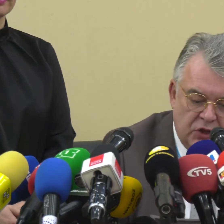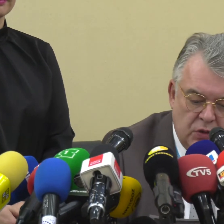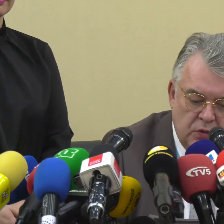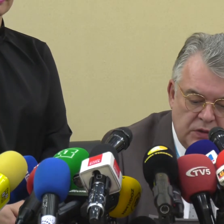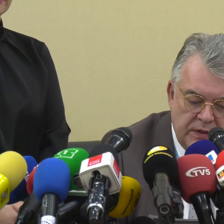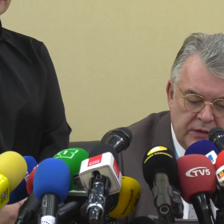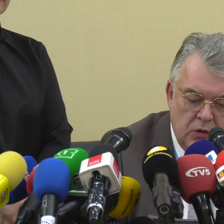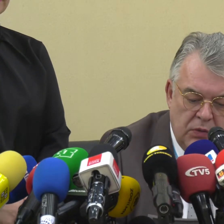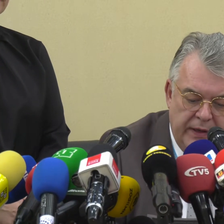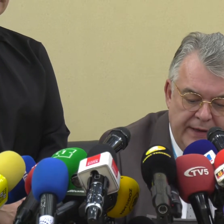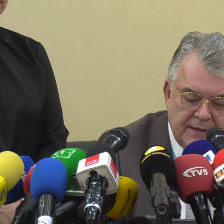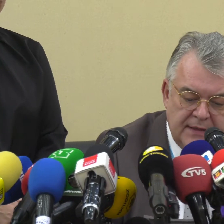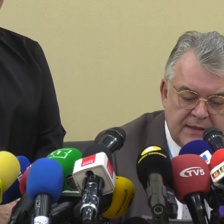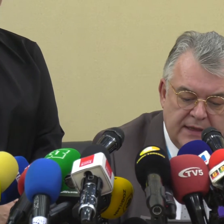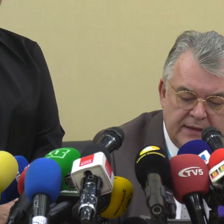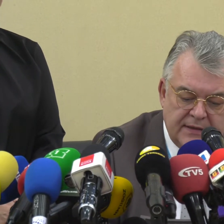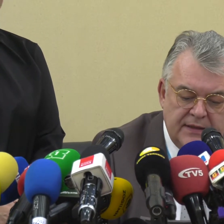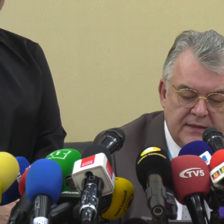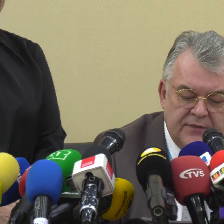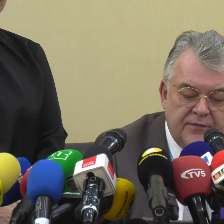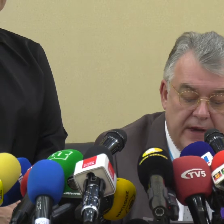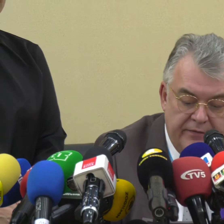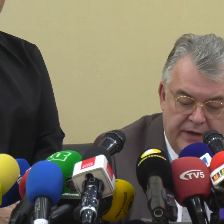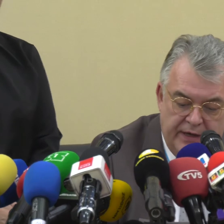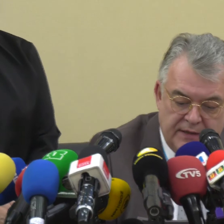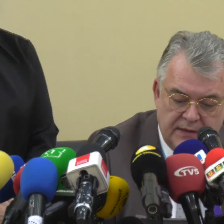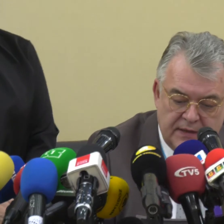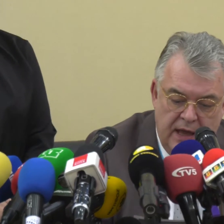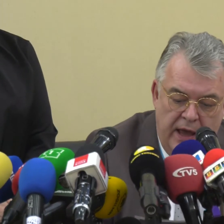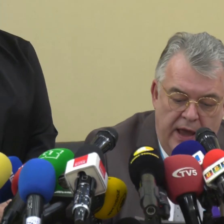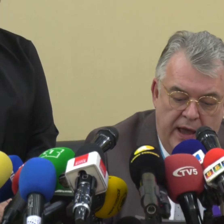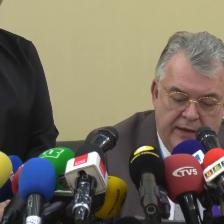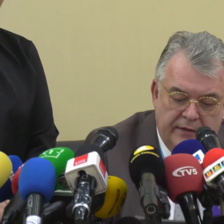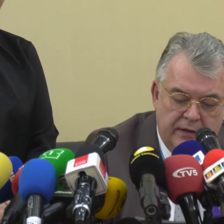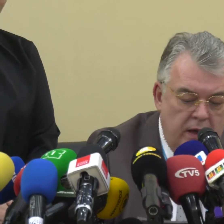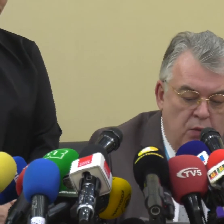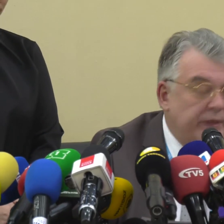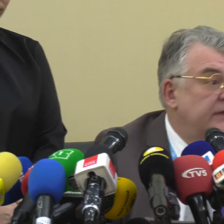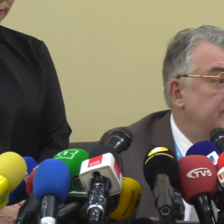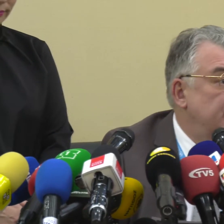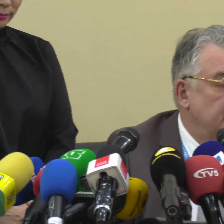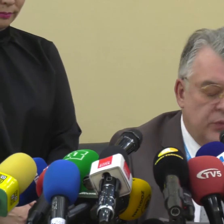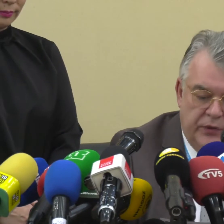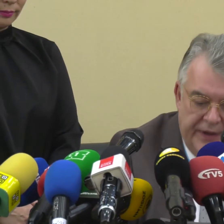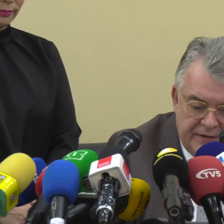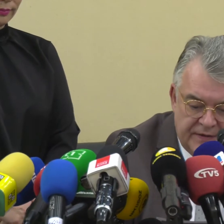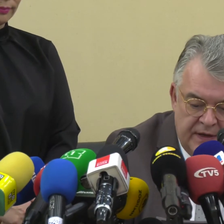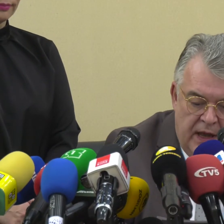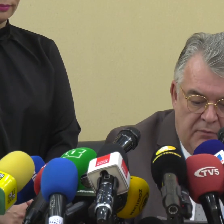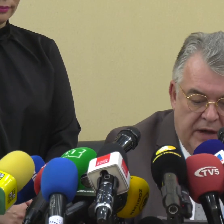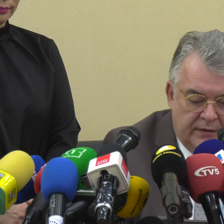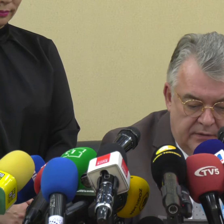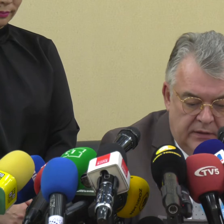data shows that globally it's 665 cases and 132